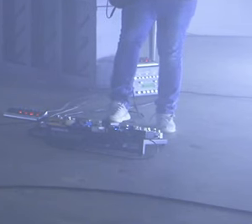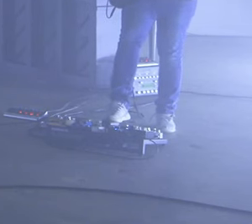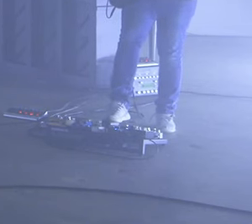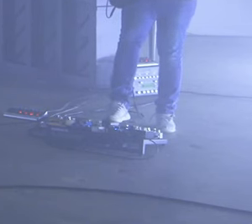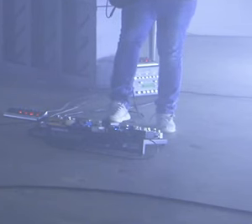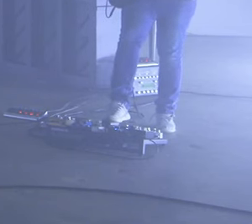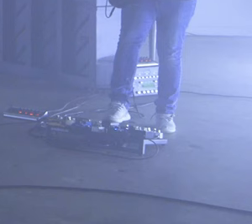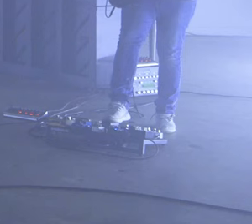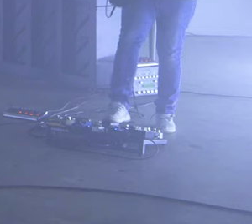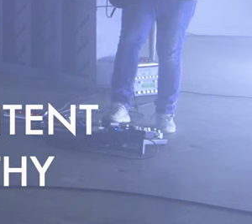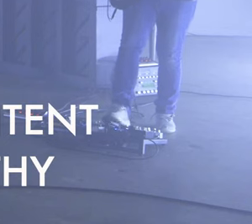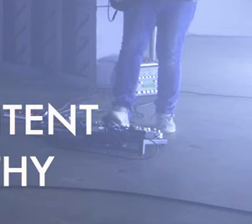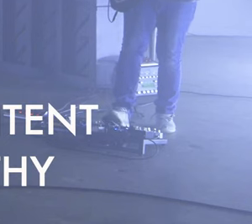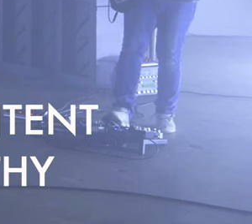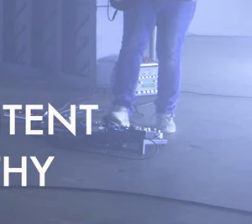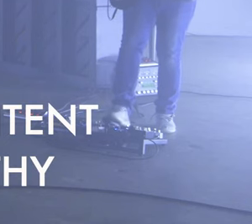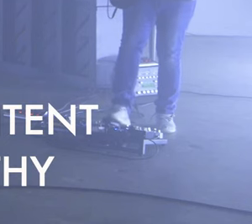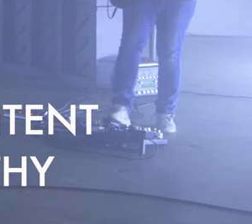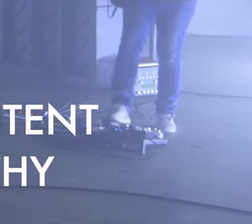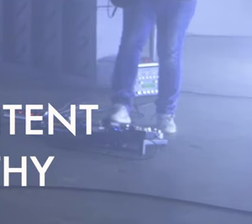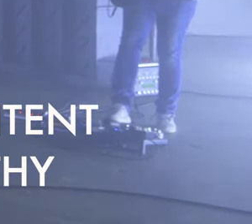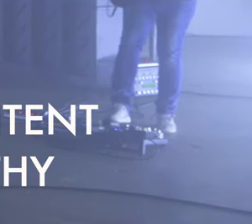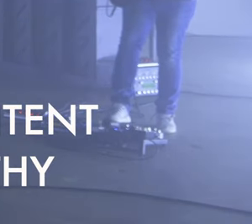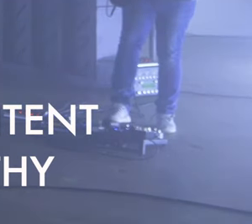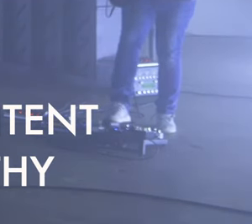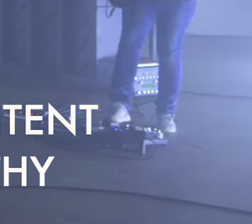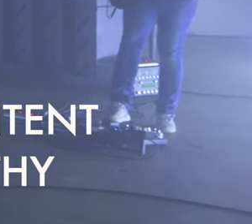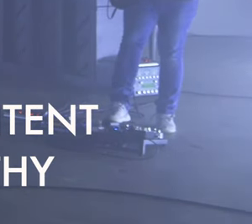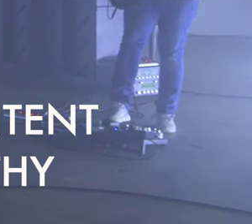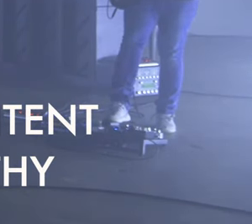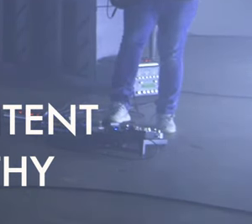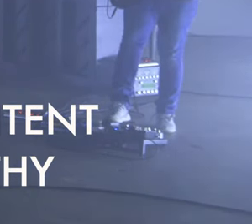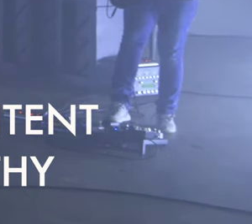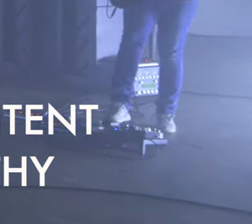hallelujah. And all the hearts who are content,